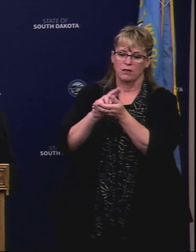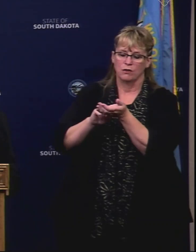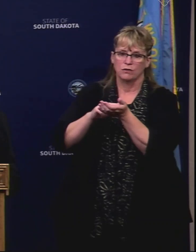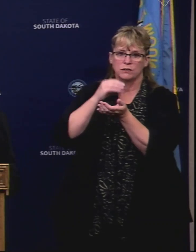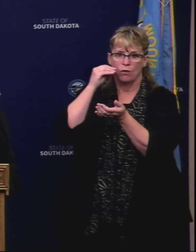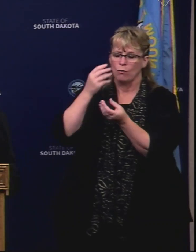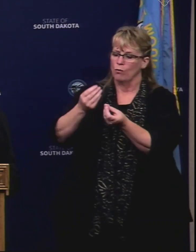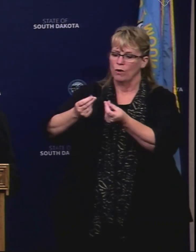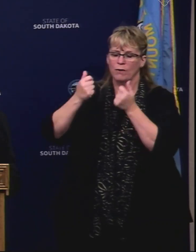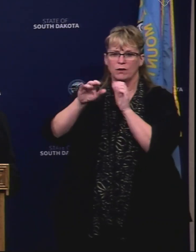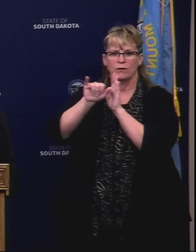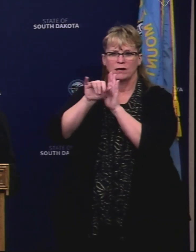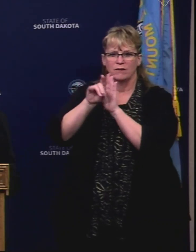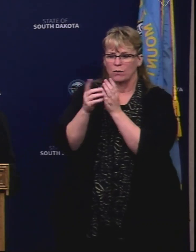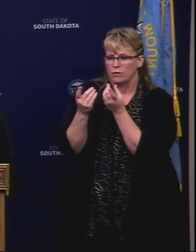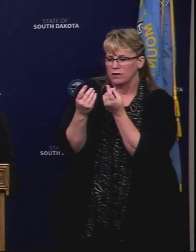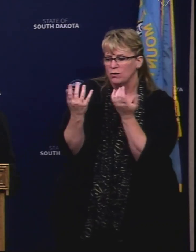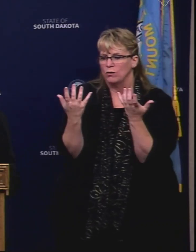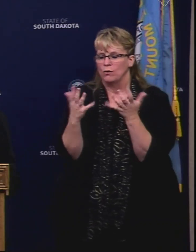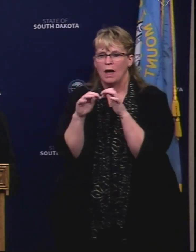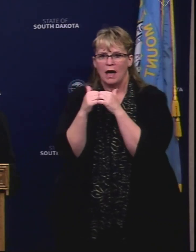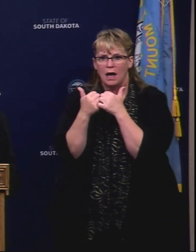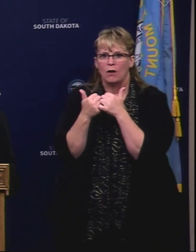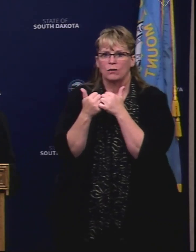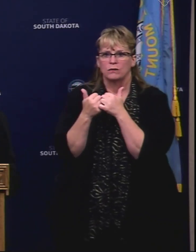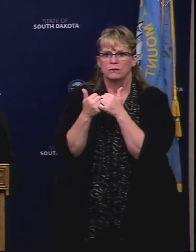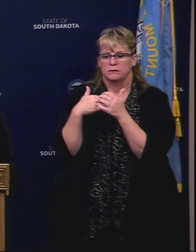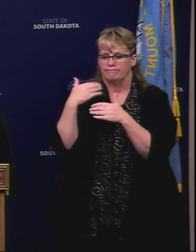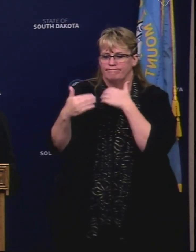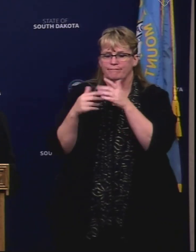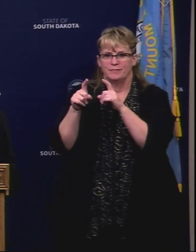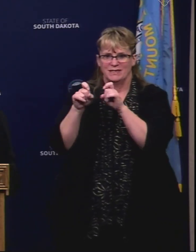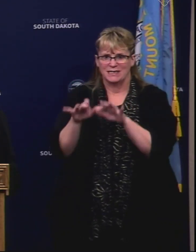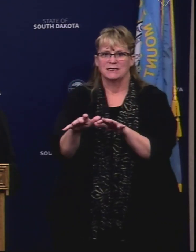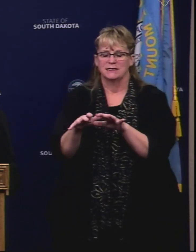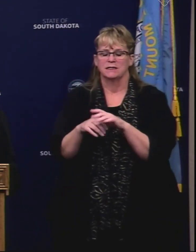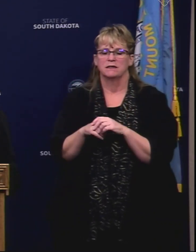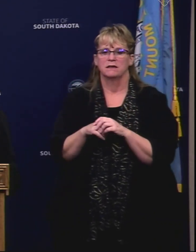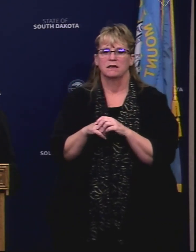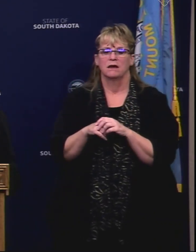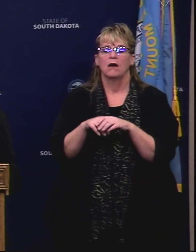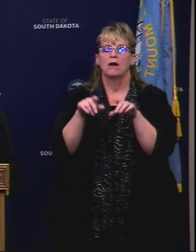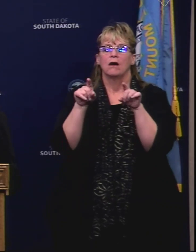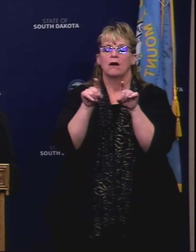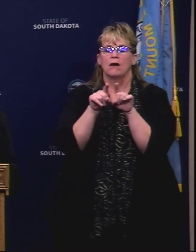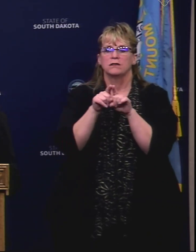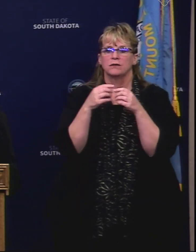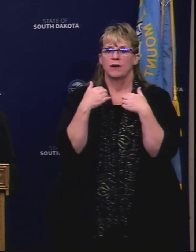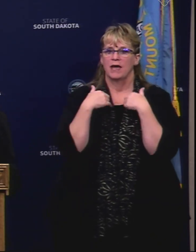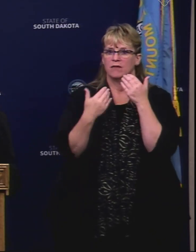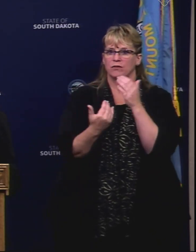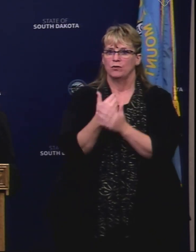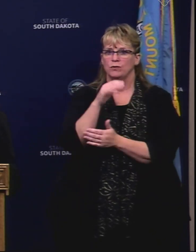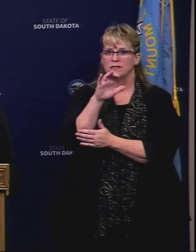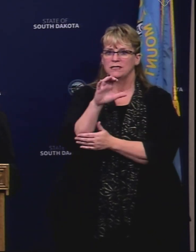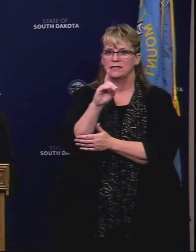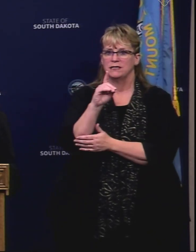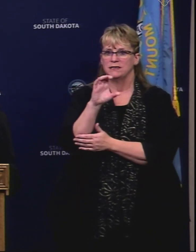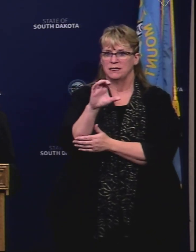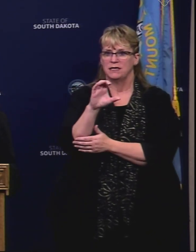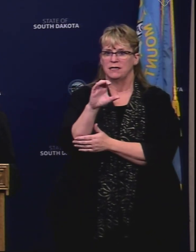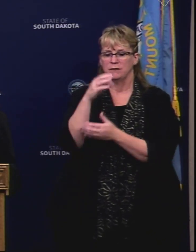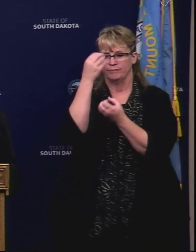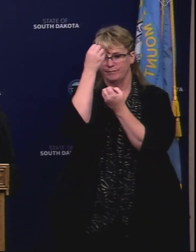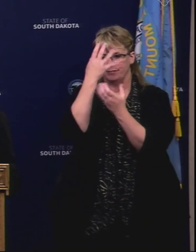right away to identify what they need to do to be aggressively testing. In addition, there was some new CDC guidance that was just released this